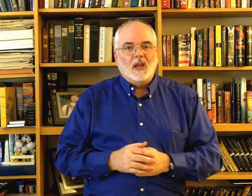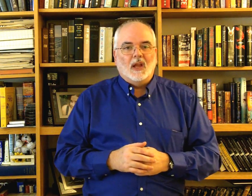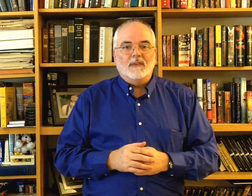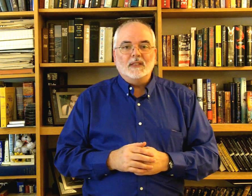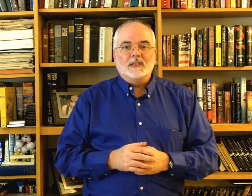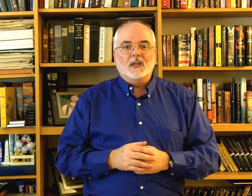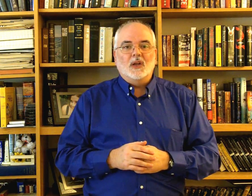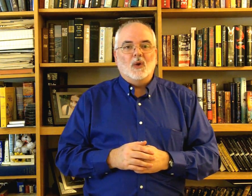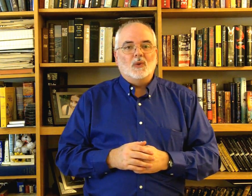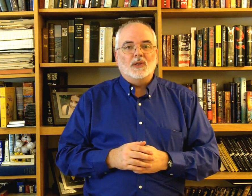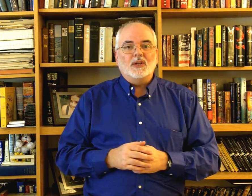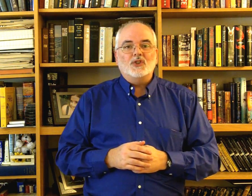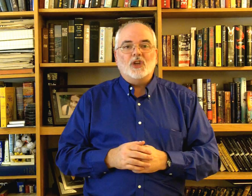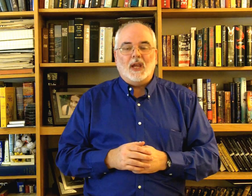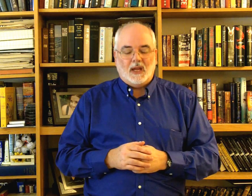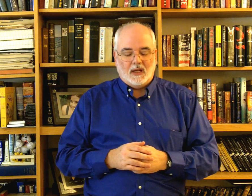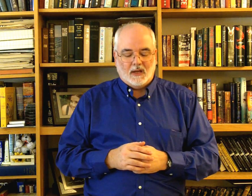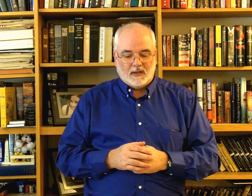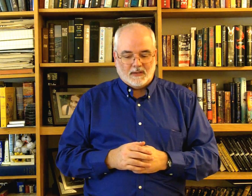Love is the golden chain.